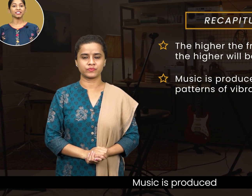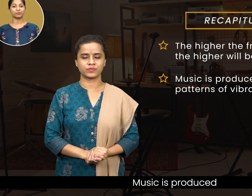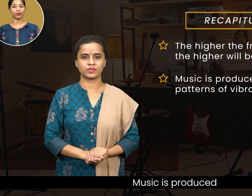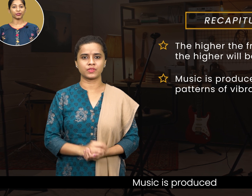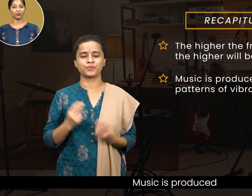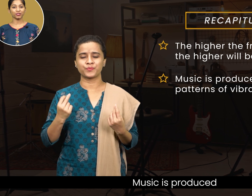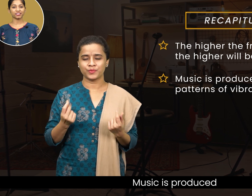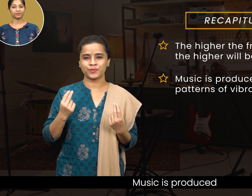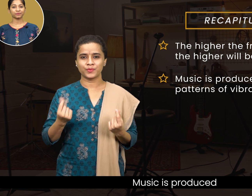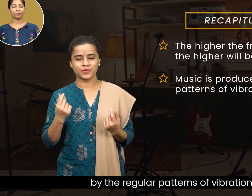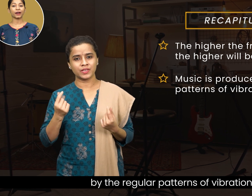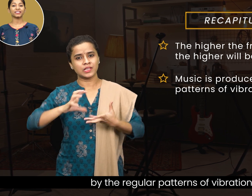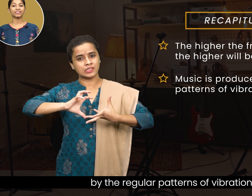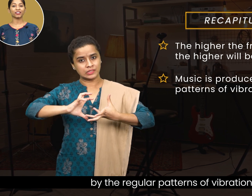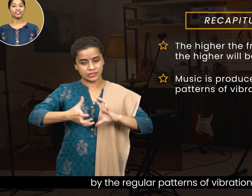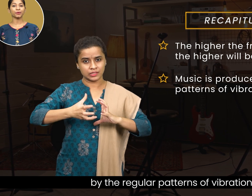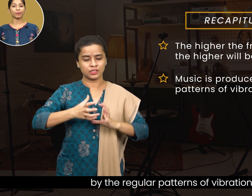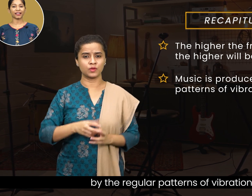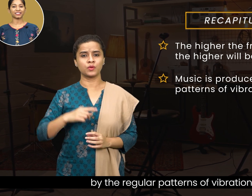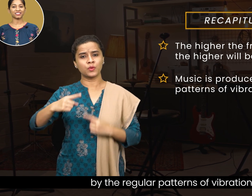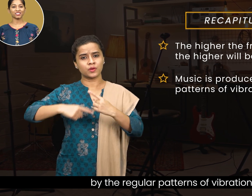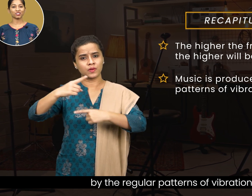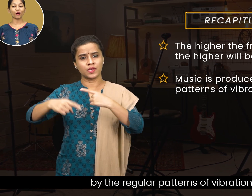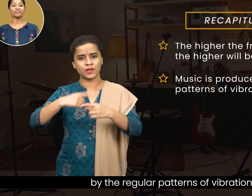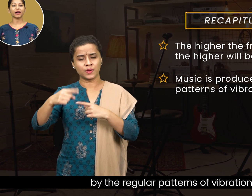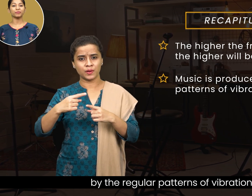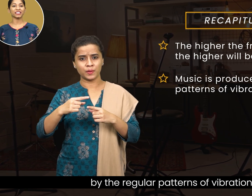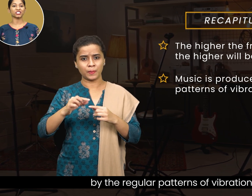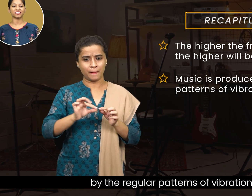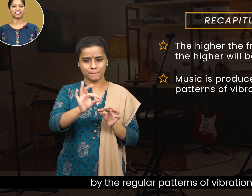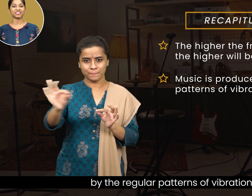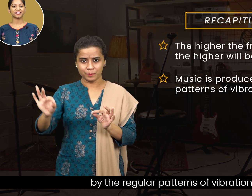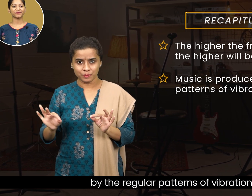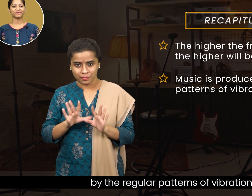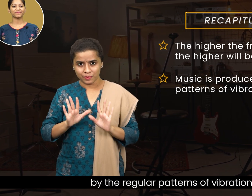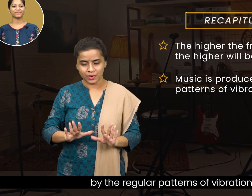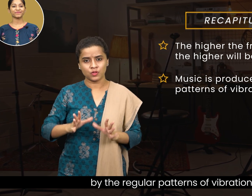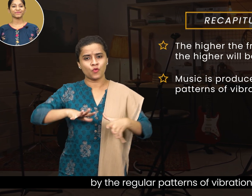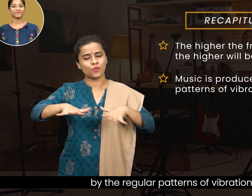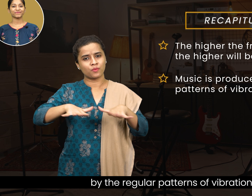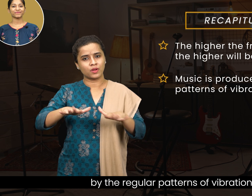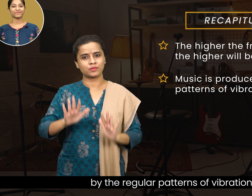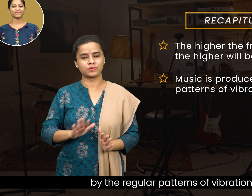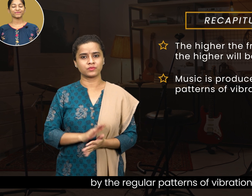Music is produced by the regular patterns of vibrations.